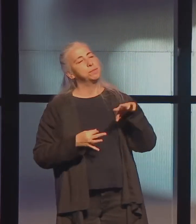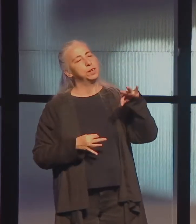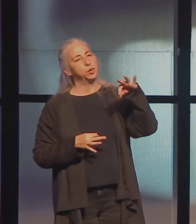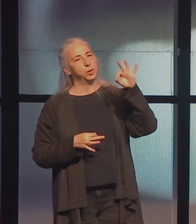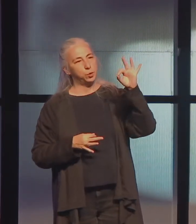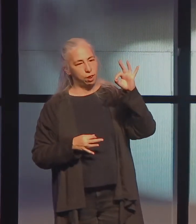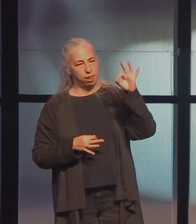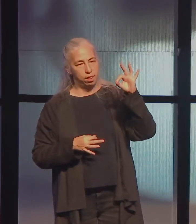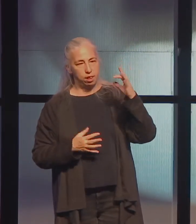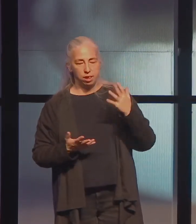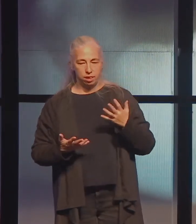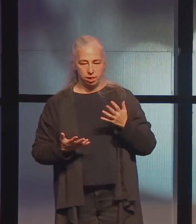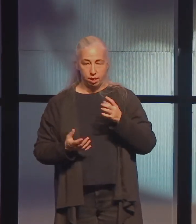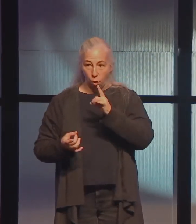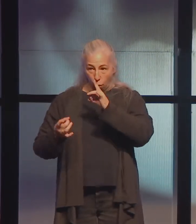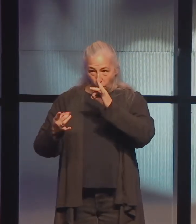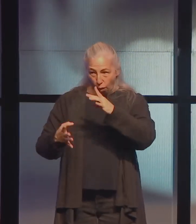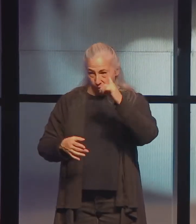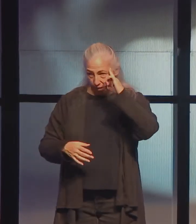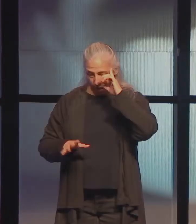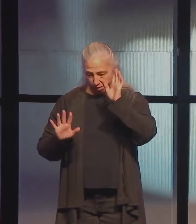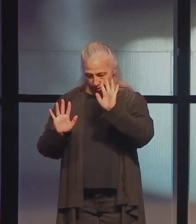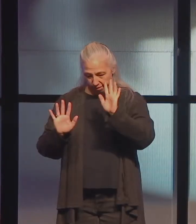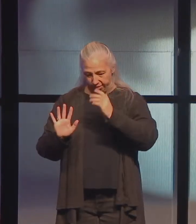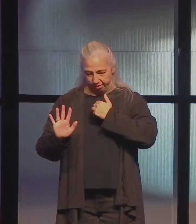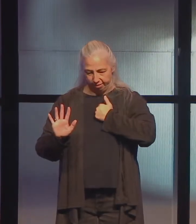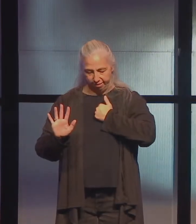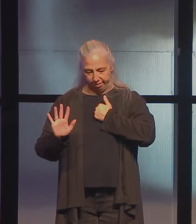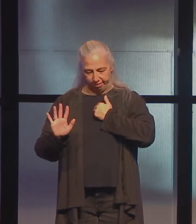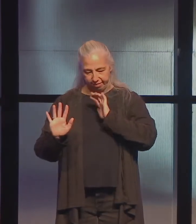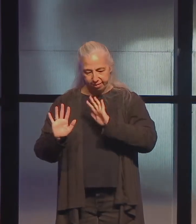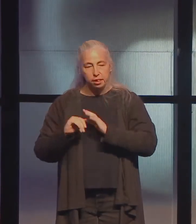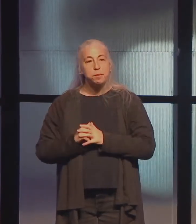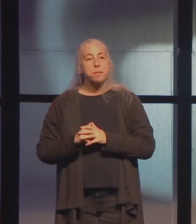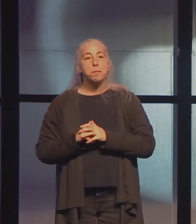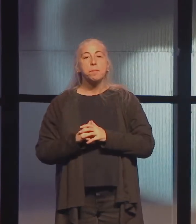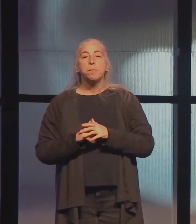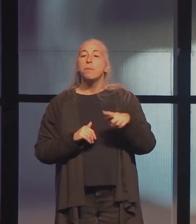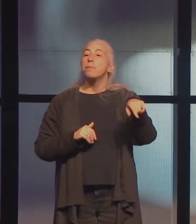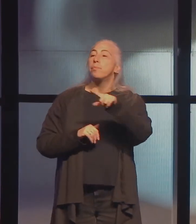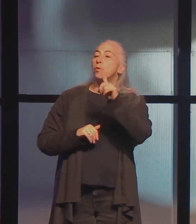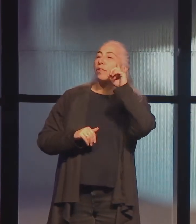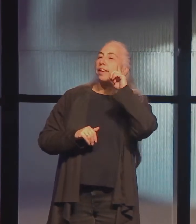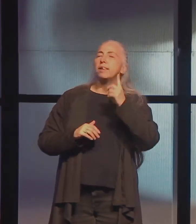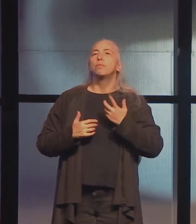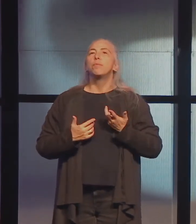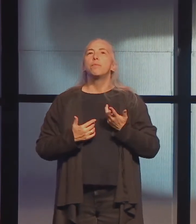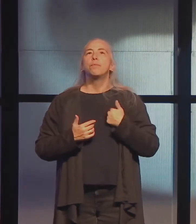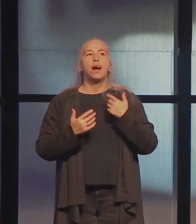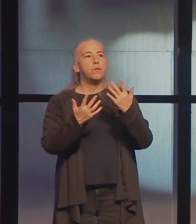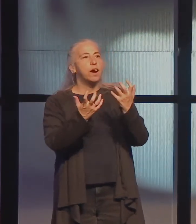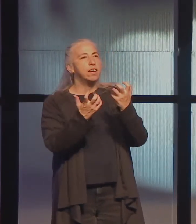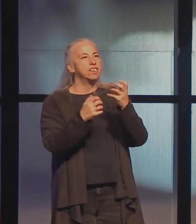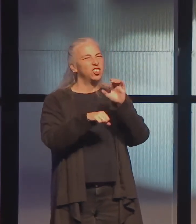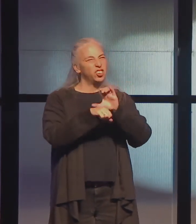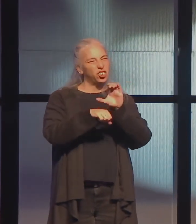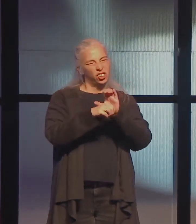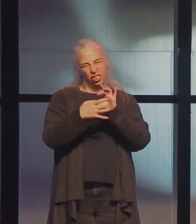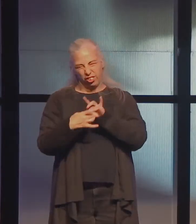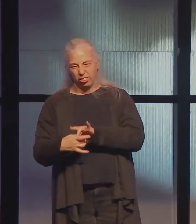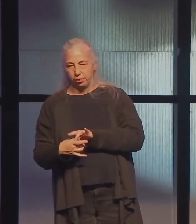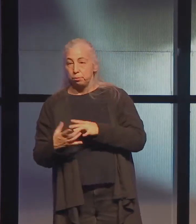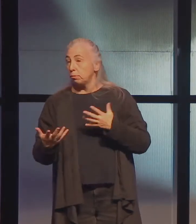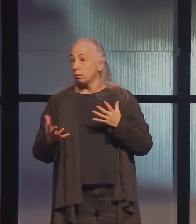all, terrible thought. I hope you never have it, okay? But you're thinking, I want something more like churchy. Okay, well, here you